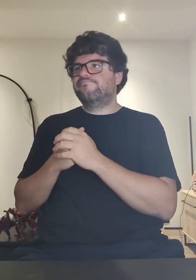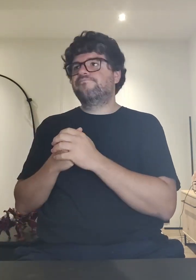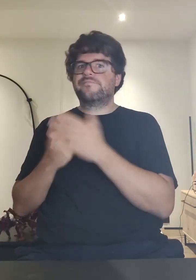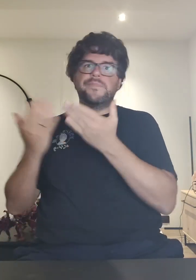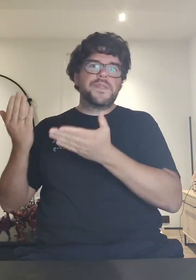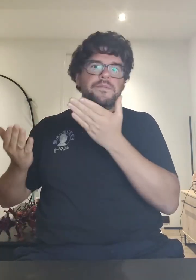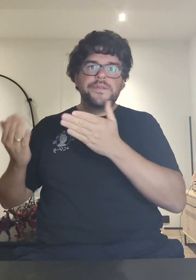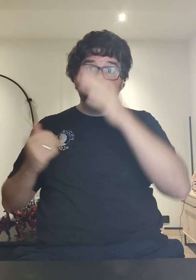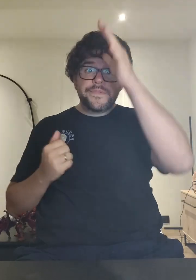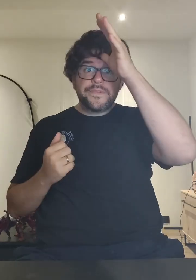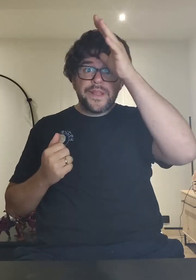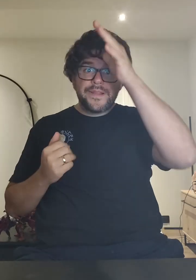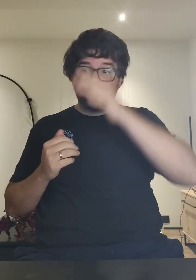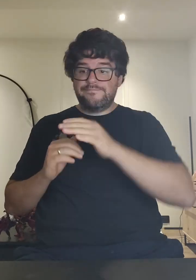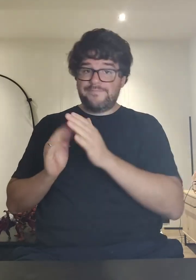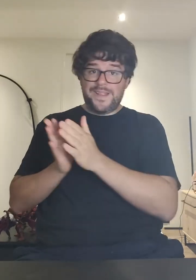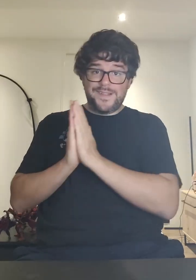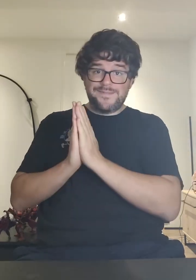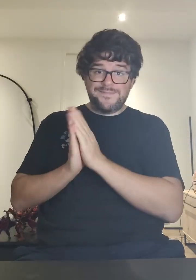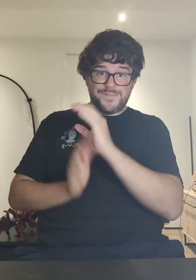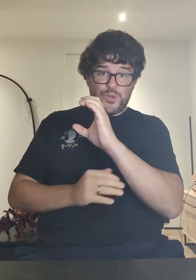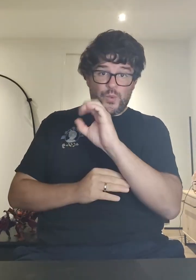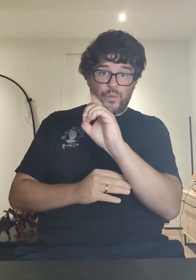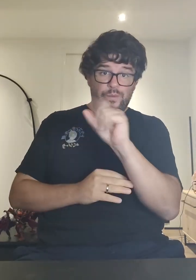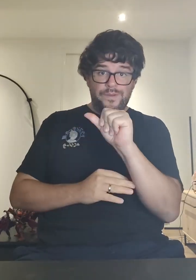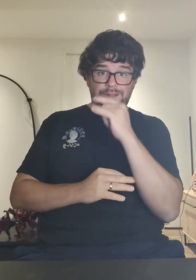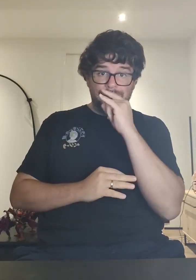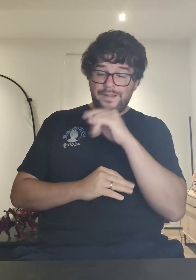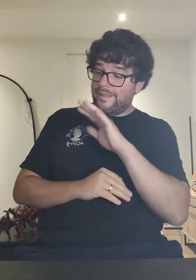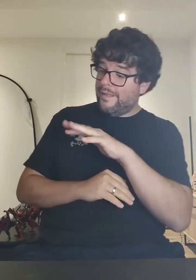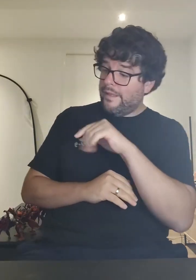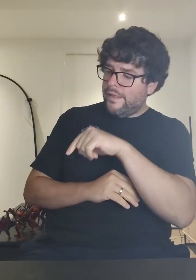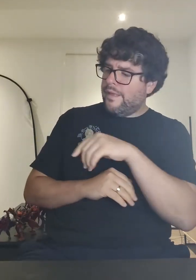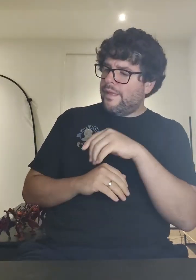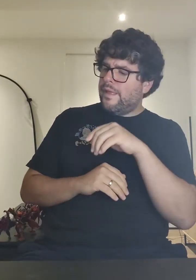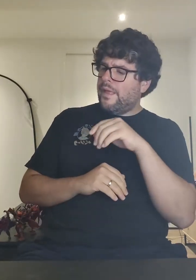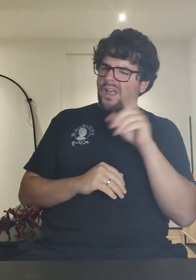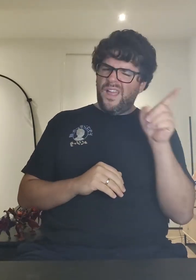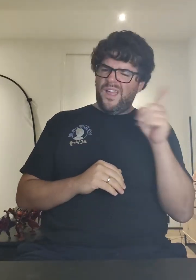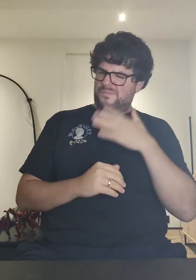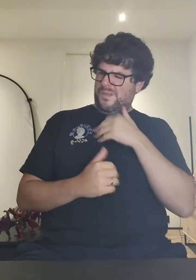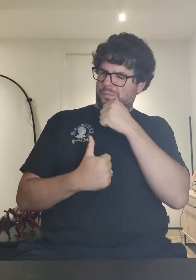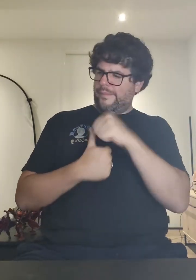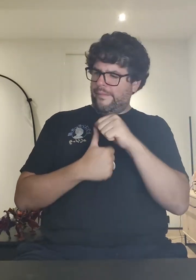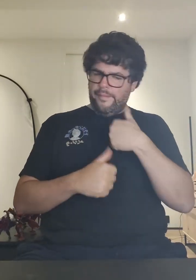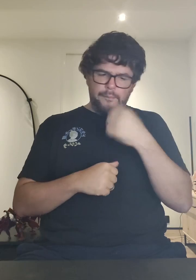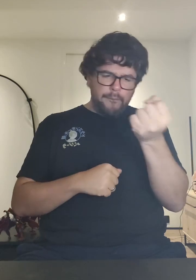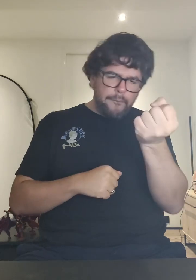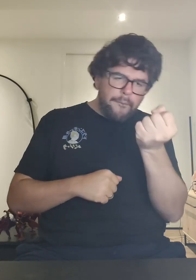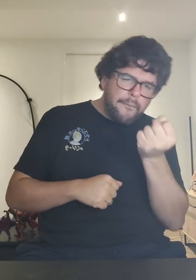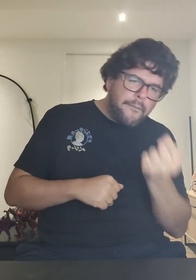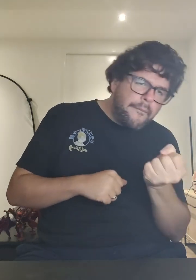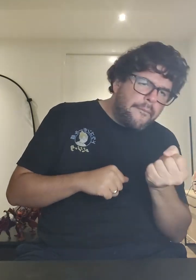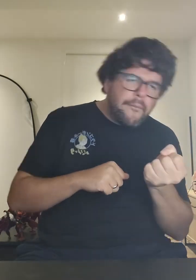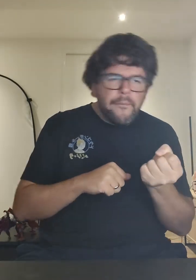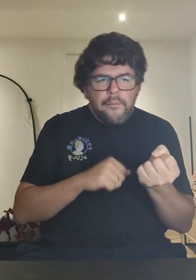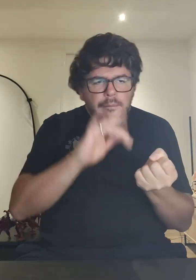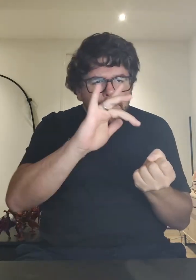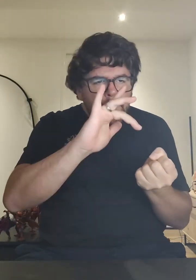example, you might have a situation where the deaf dad asks his CODA kid, "Hey, I checked